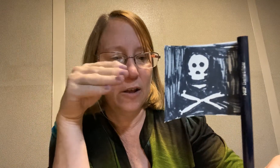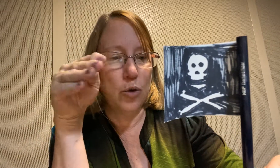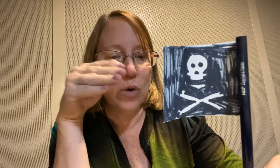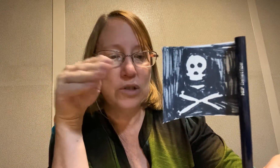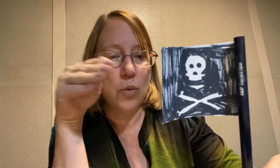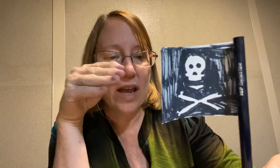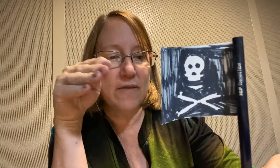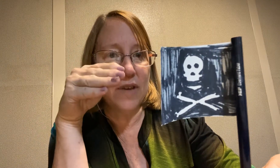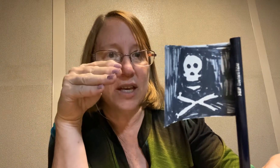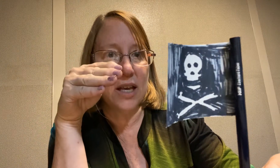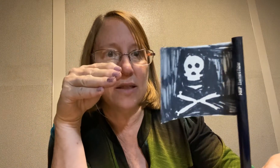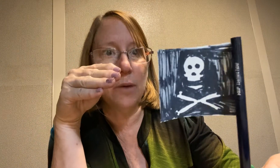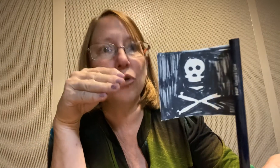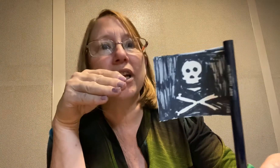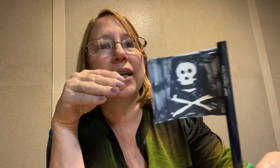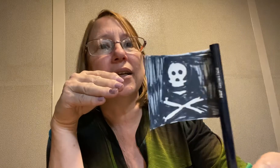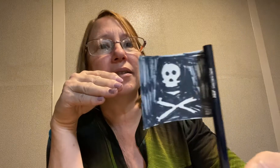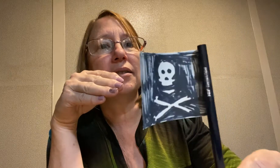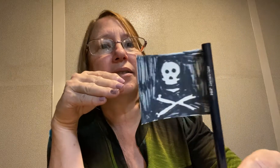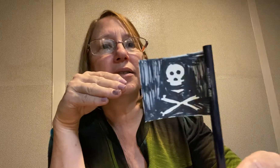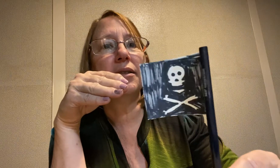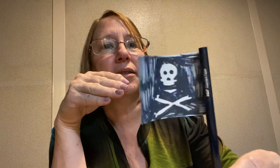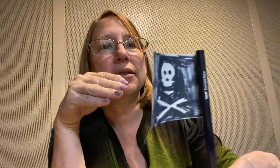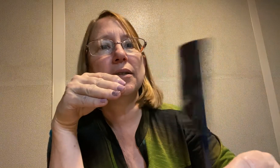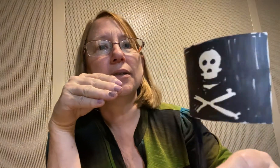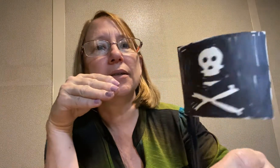was waving in the breeze.